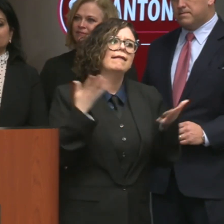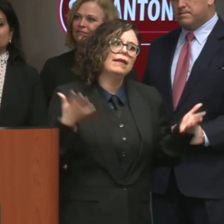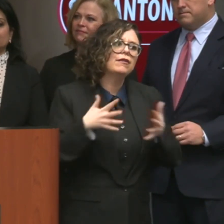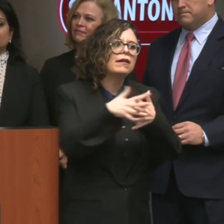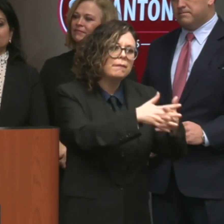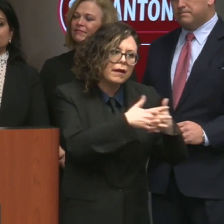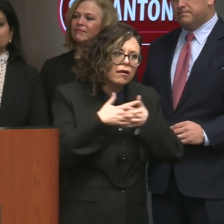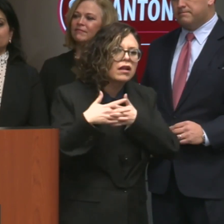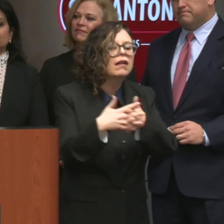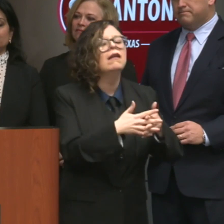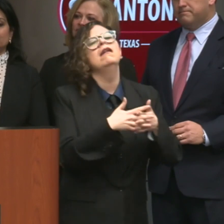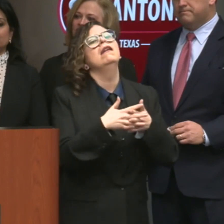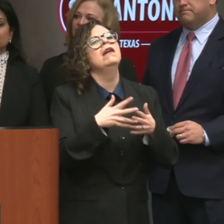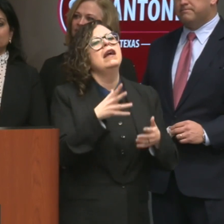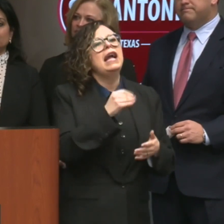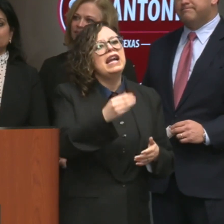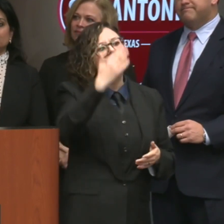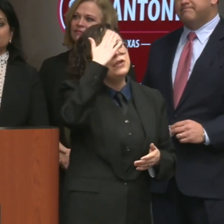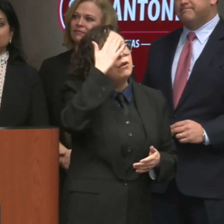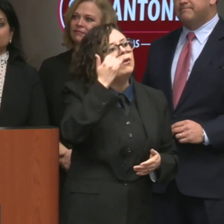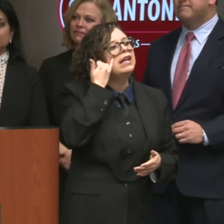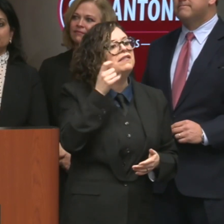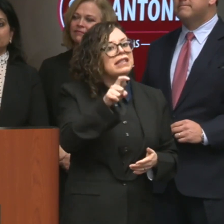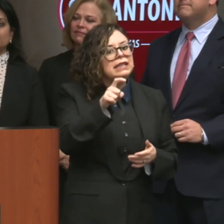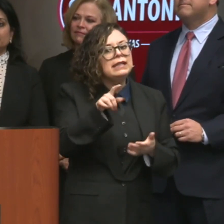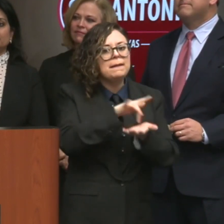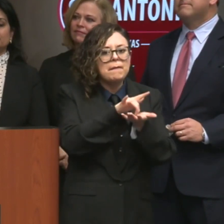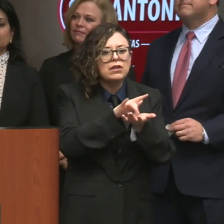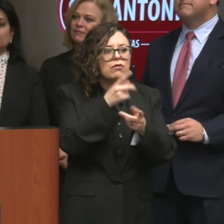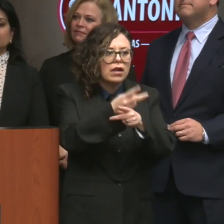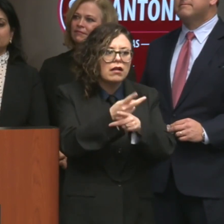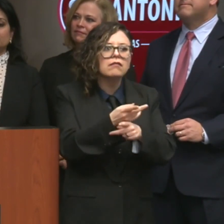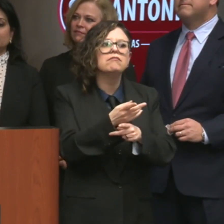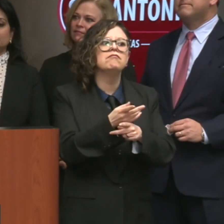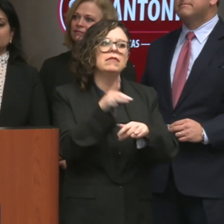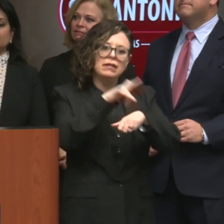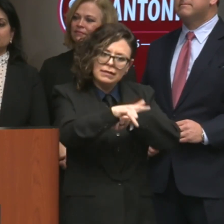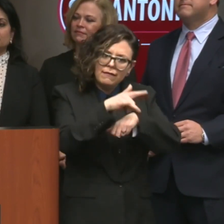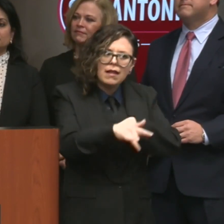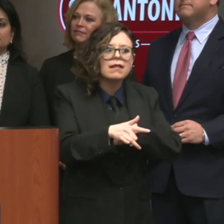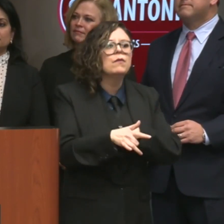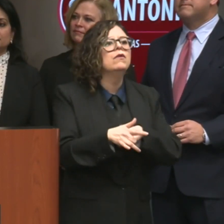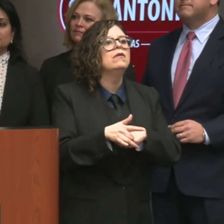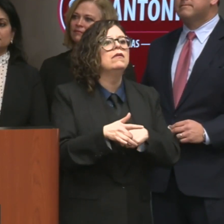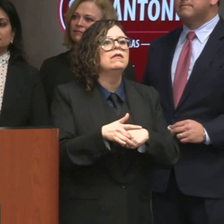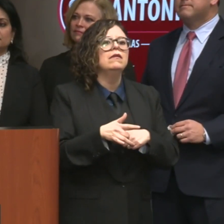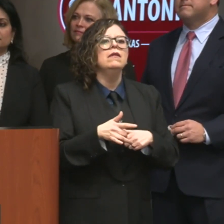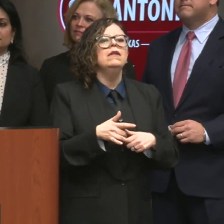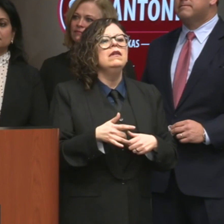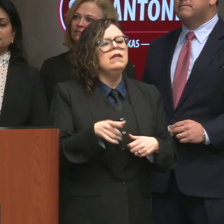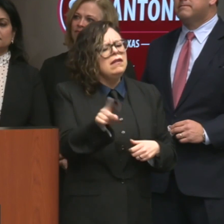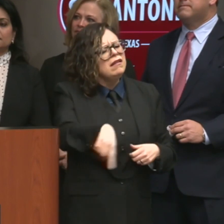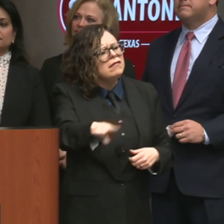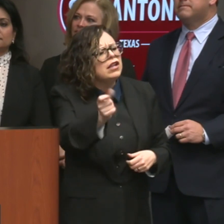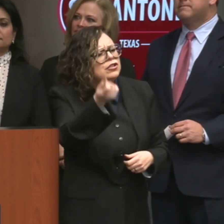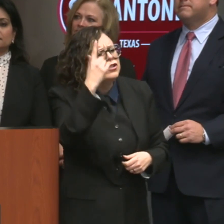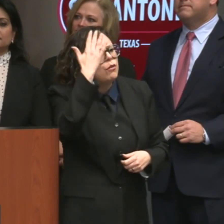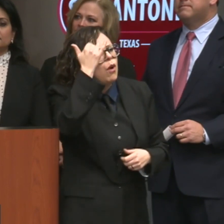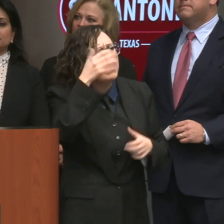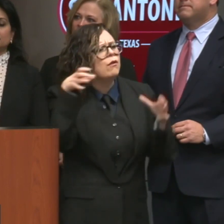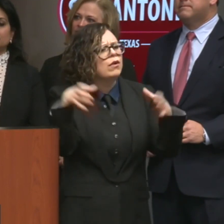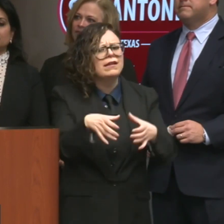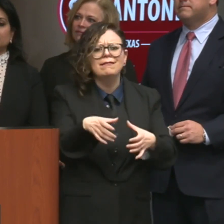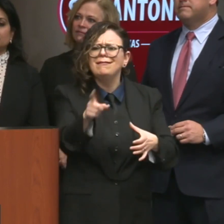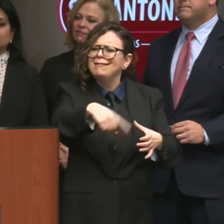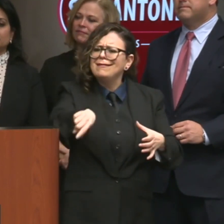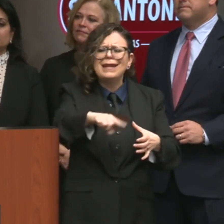in a community where they know that if they need medical care, they're going to be able to receive it. They understand why they are in quarantine. They do not want to spread